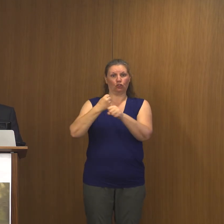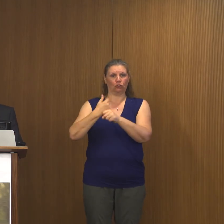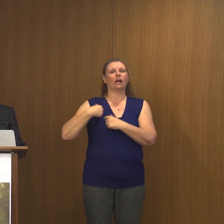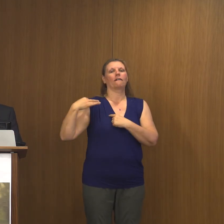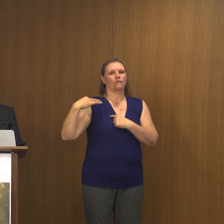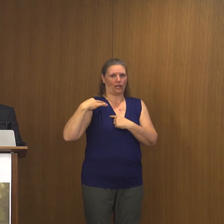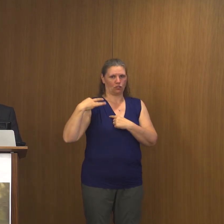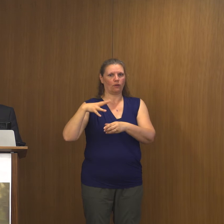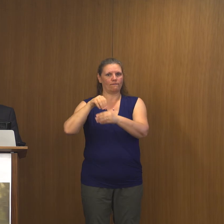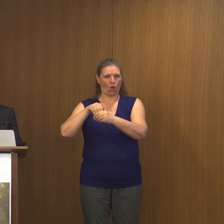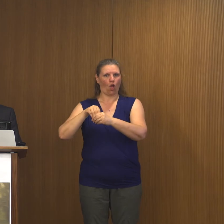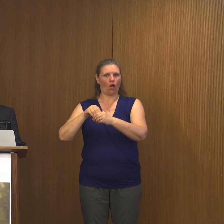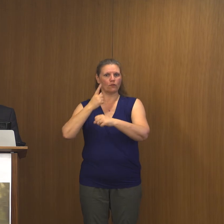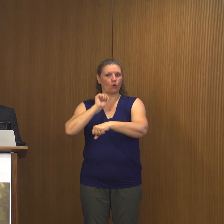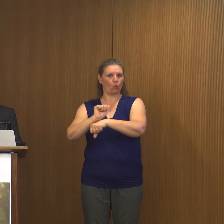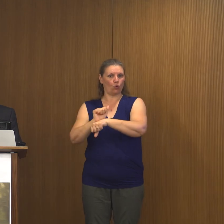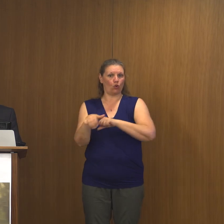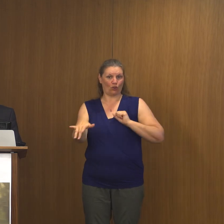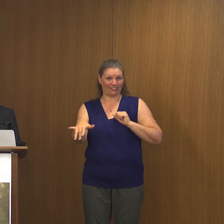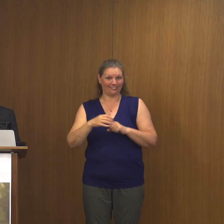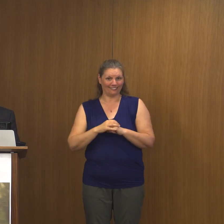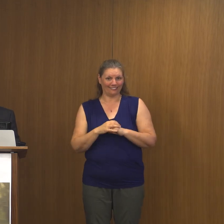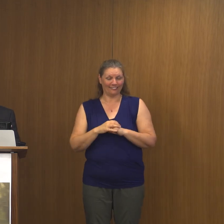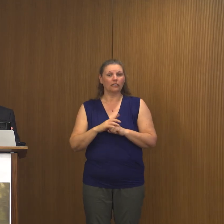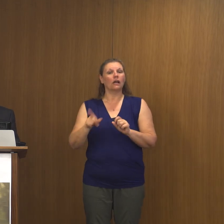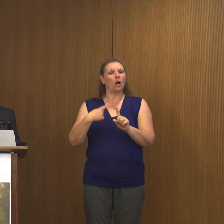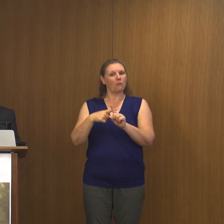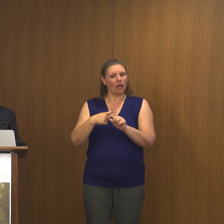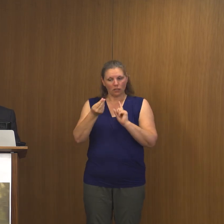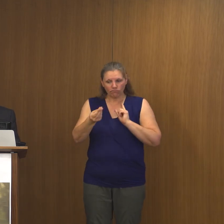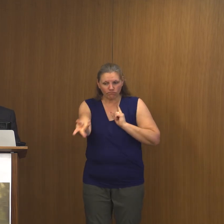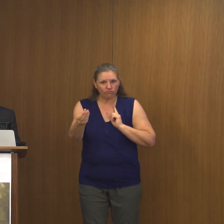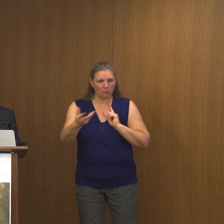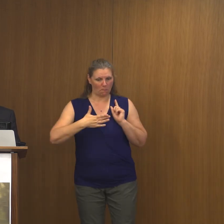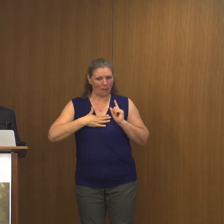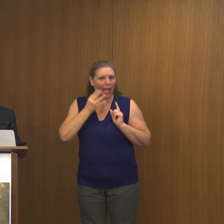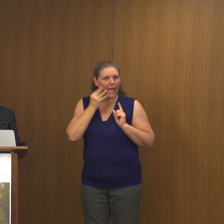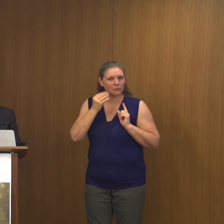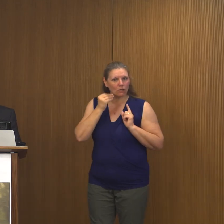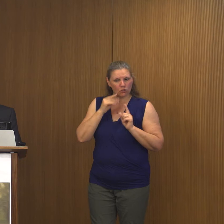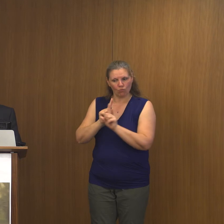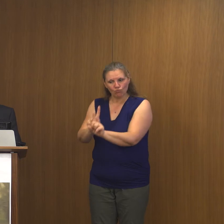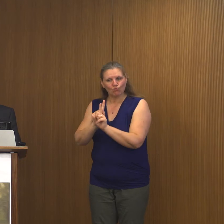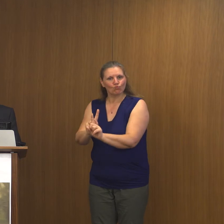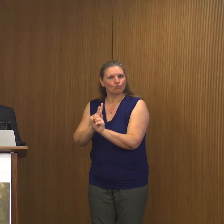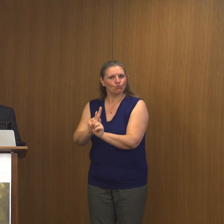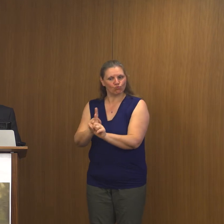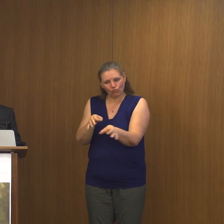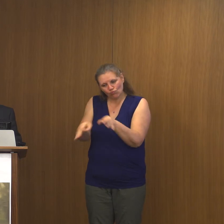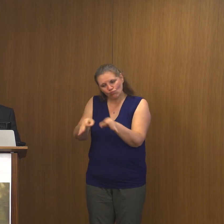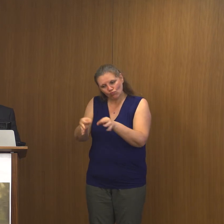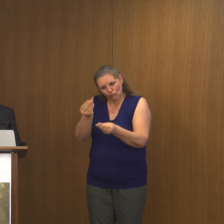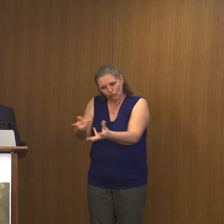counselor, and through that camp I also share my experiences with arthritis as a peer mentor.